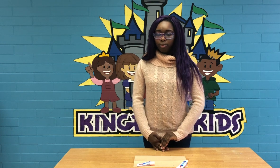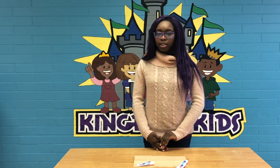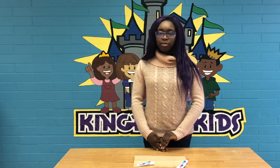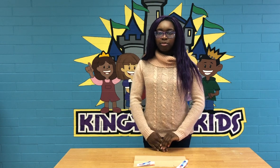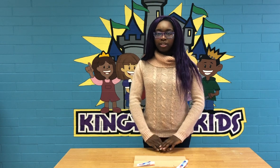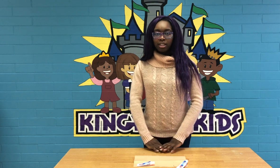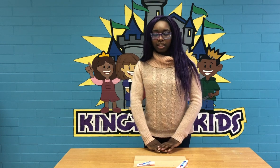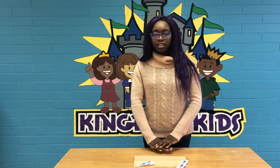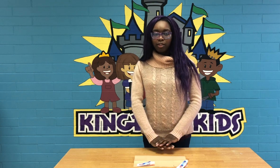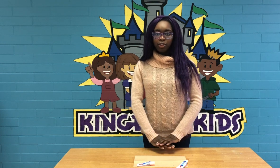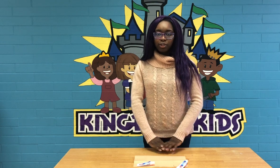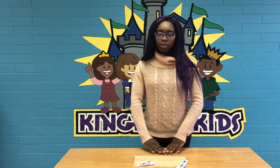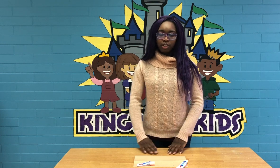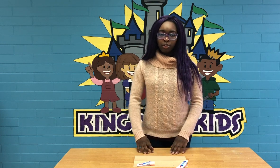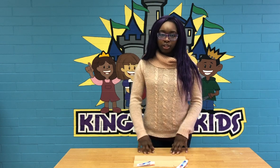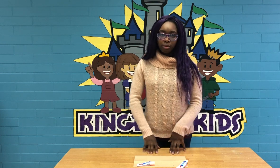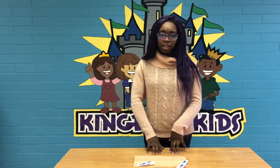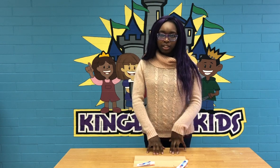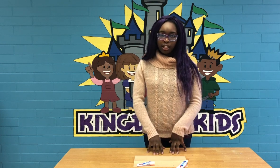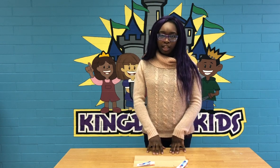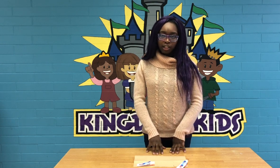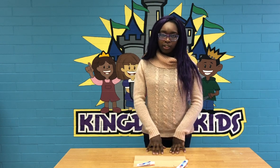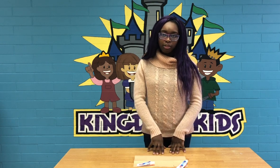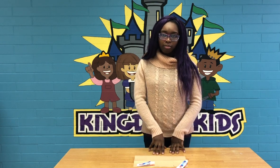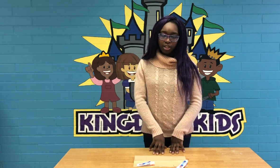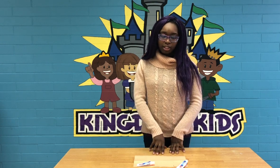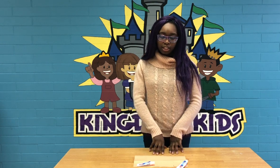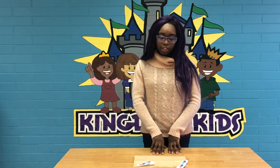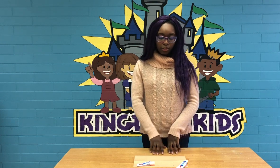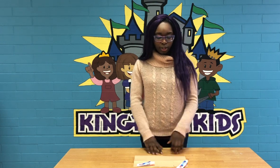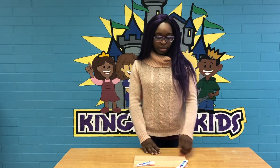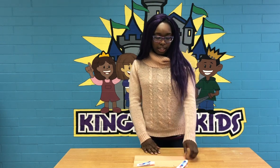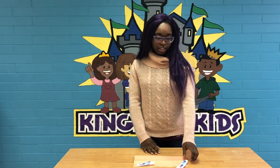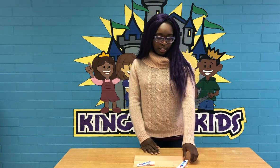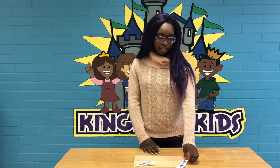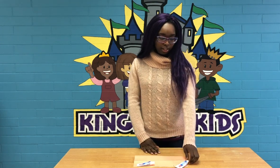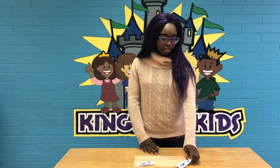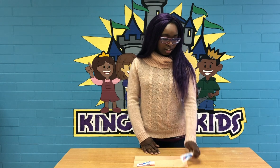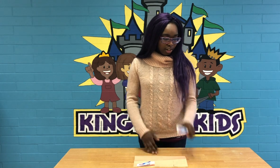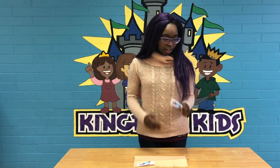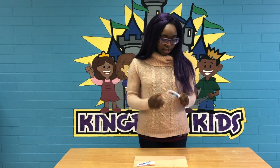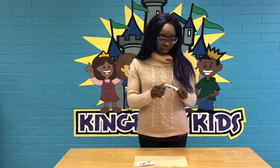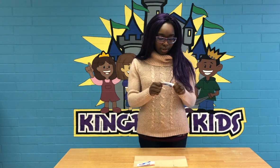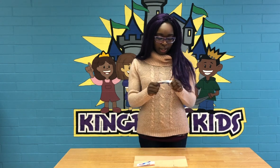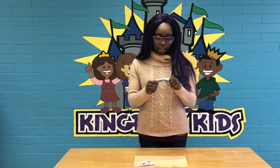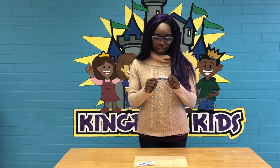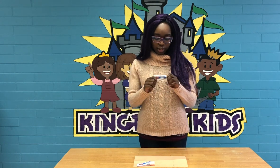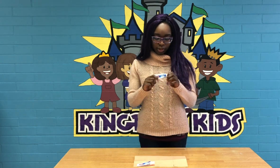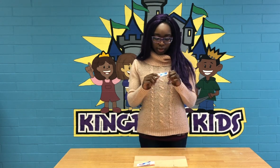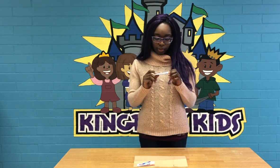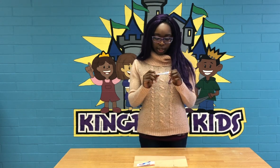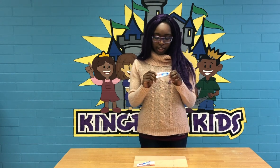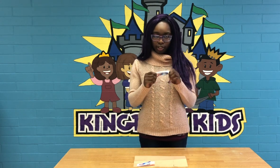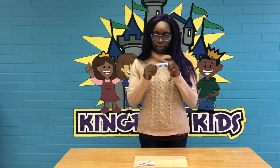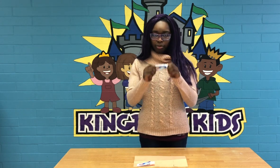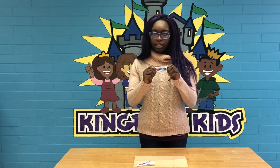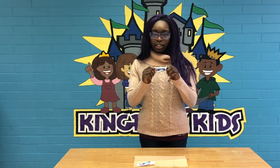Many people think that self-control only applies to anger, but it doesn't only apply to anger. So this toothpaste represents